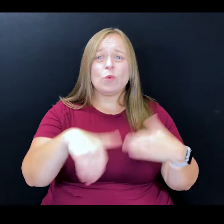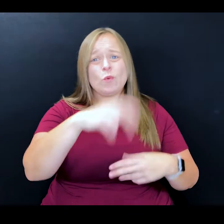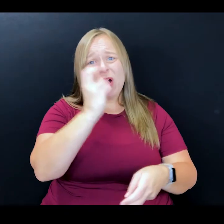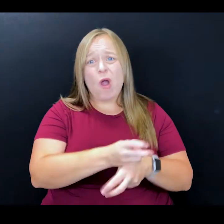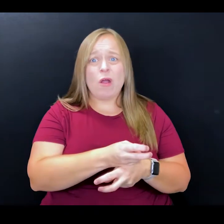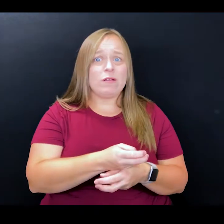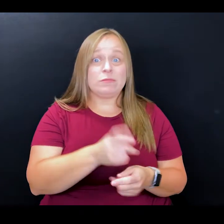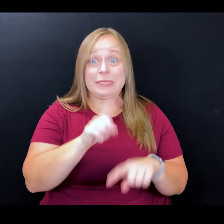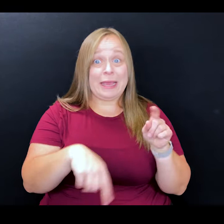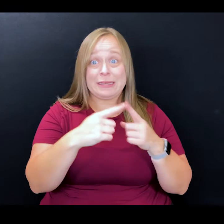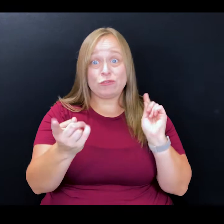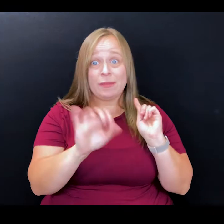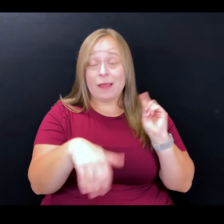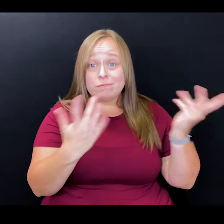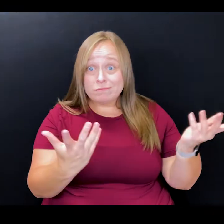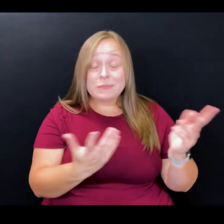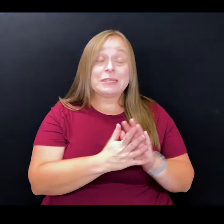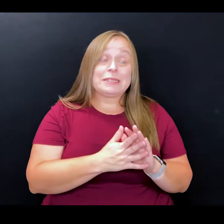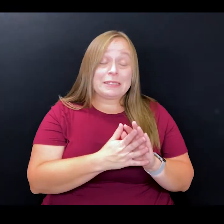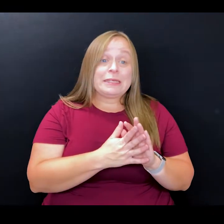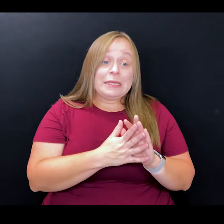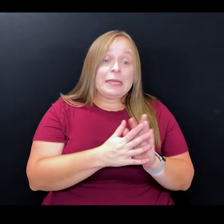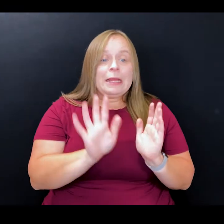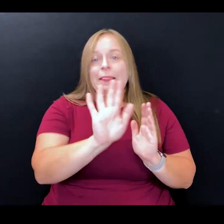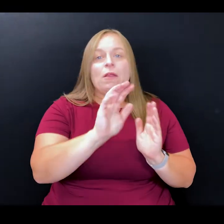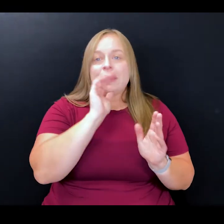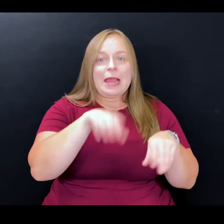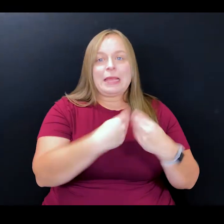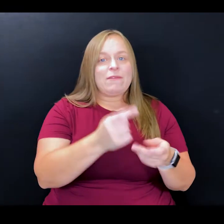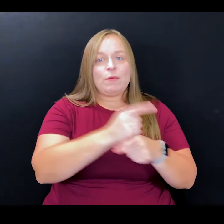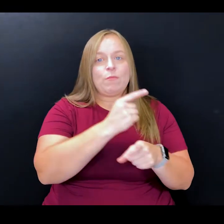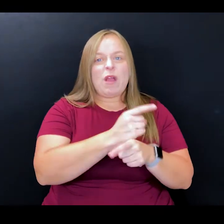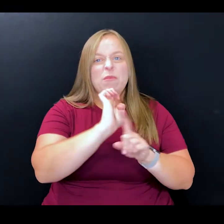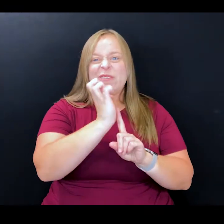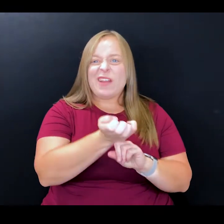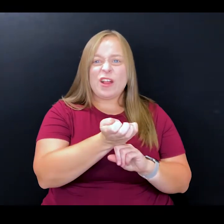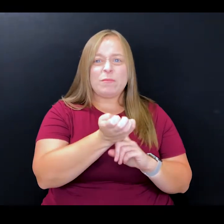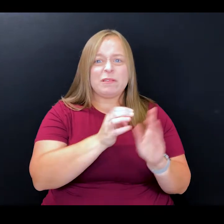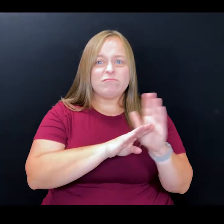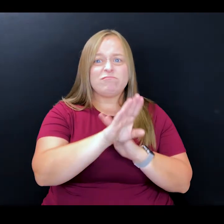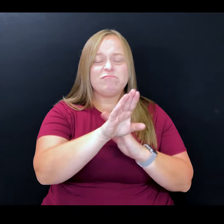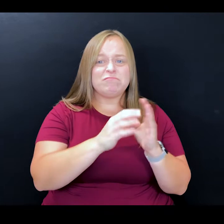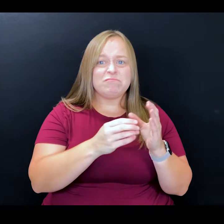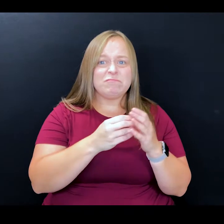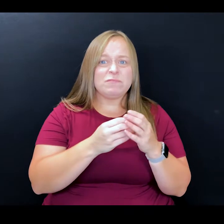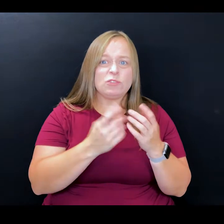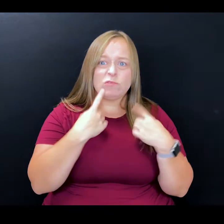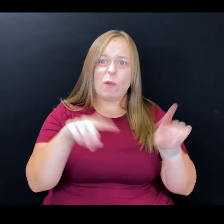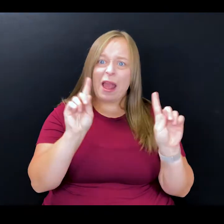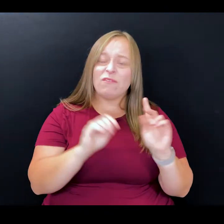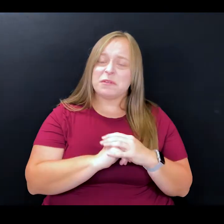very hard, inarguably, and they're not given the proper environment